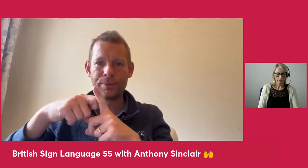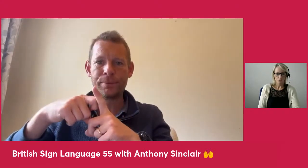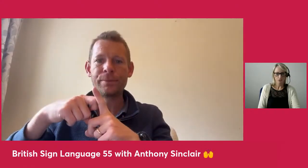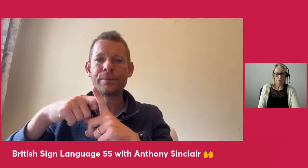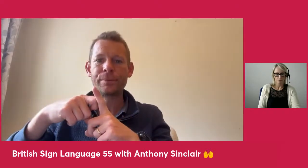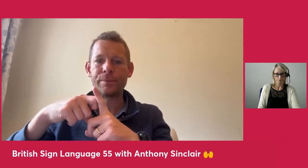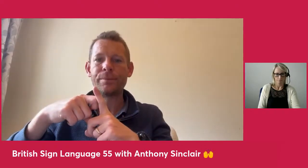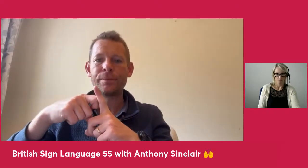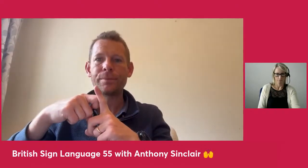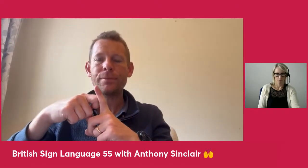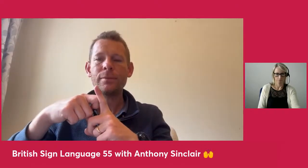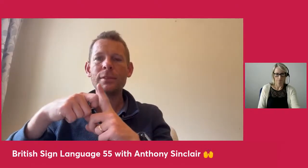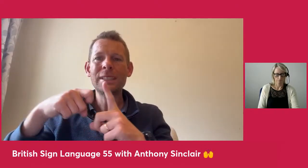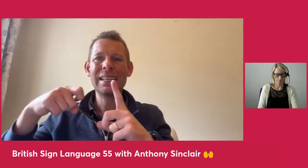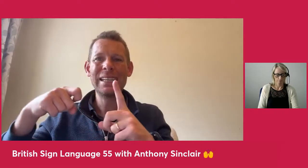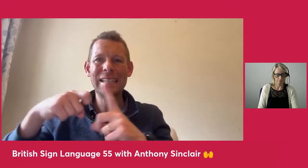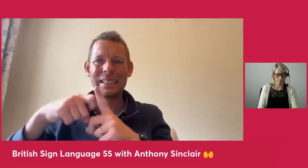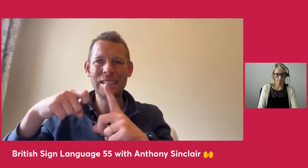kitchen.